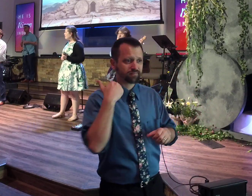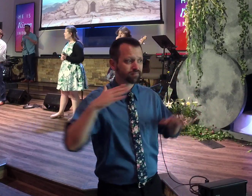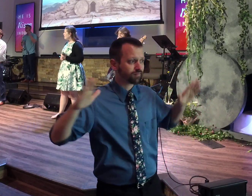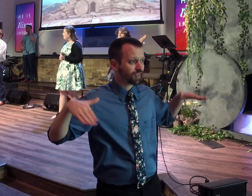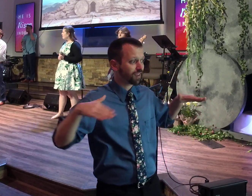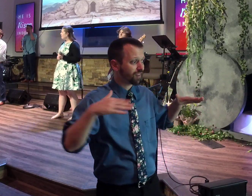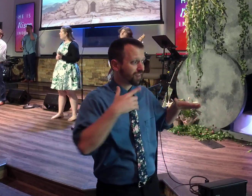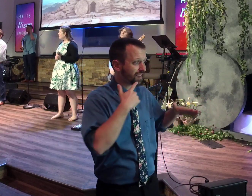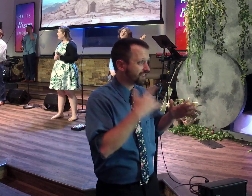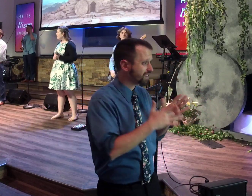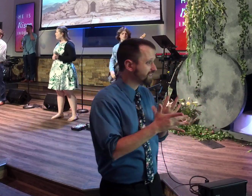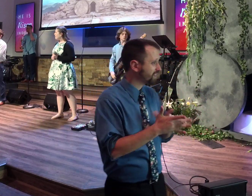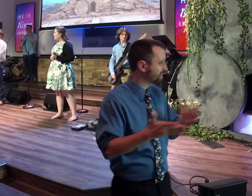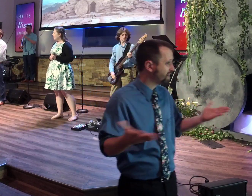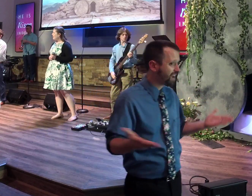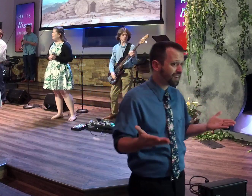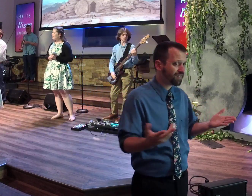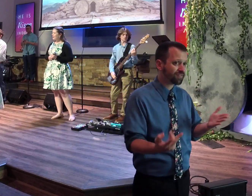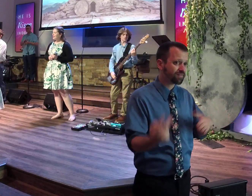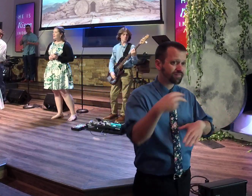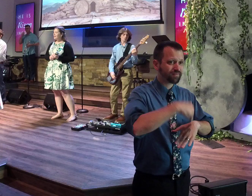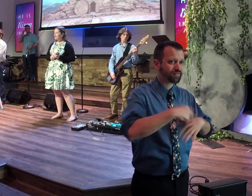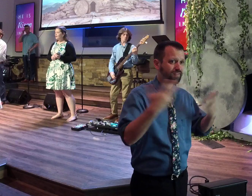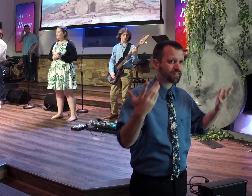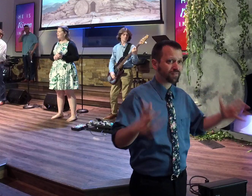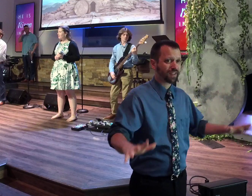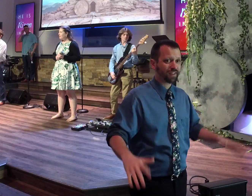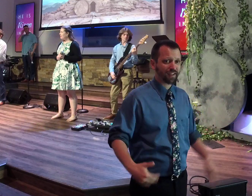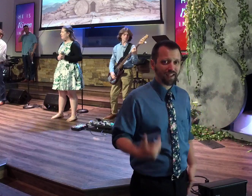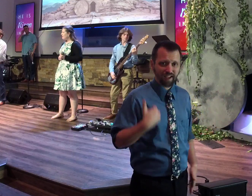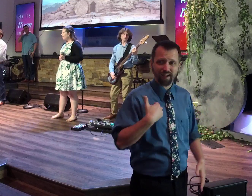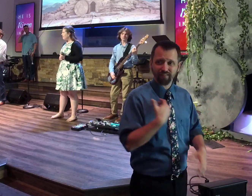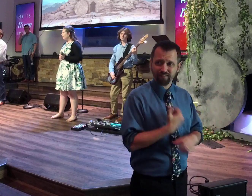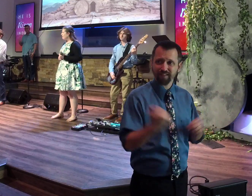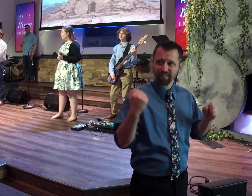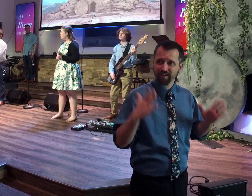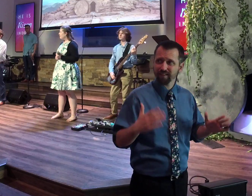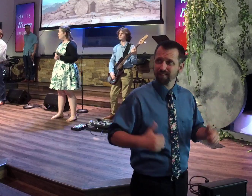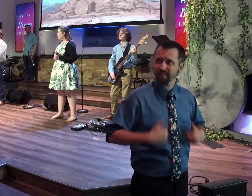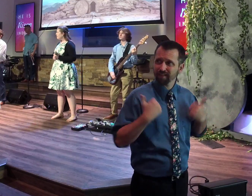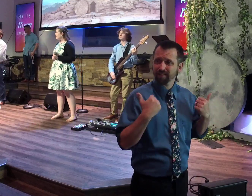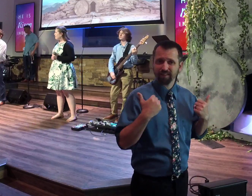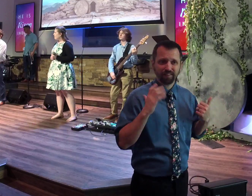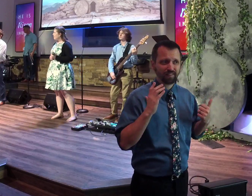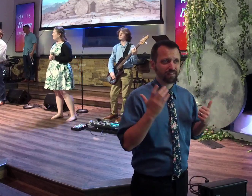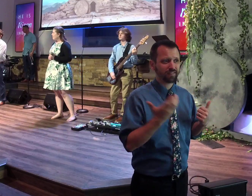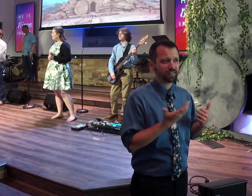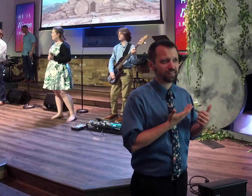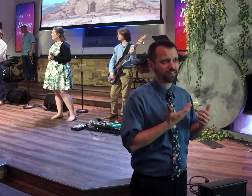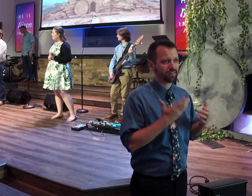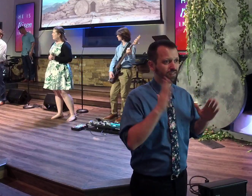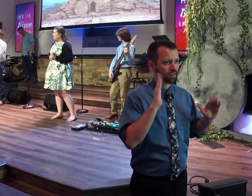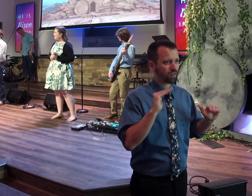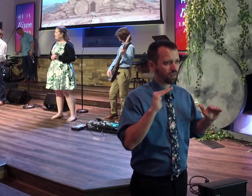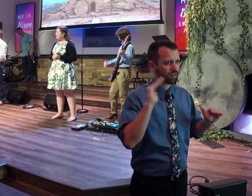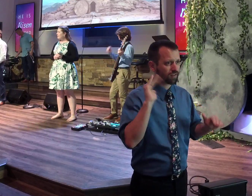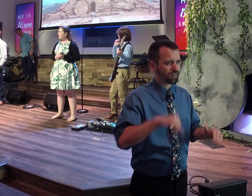"He is not here, he is risen." That we have a living Savior. This is our salvation. This is our hope.